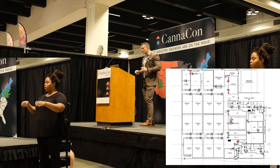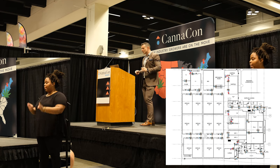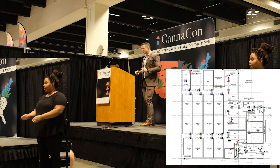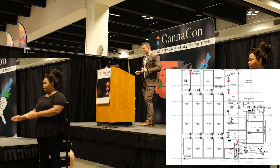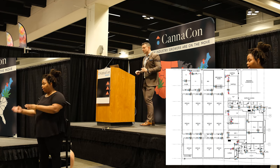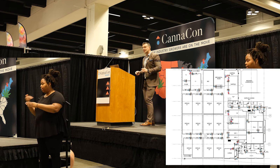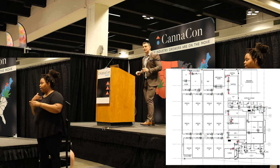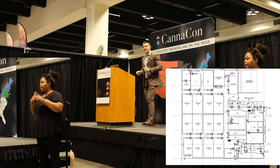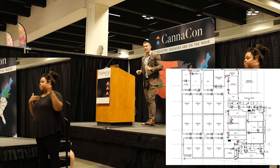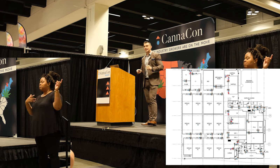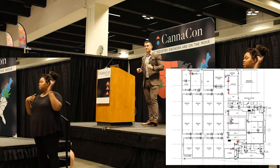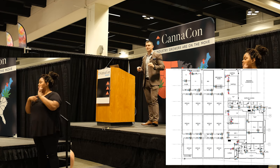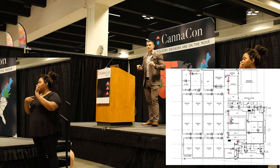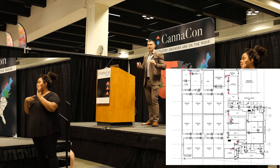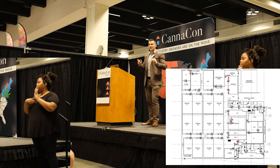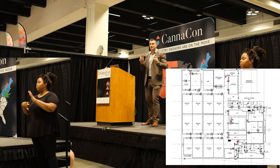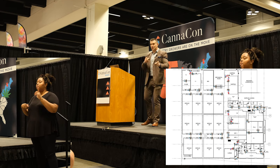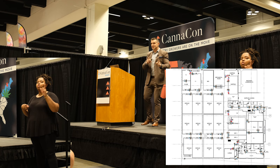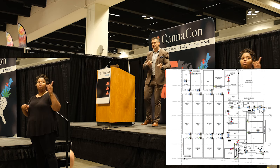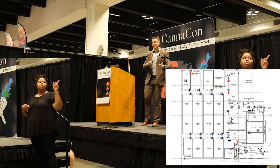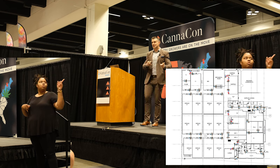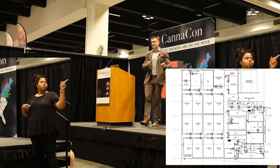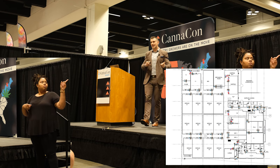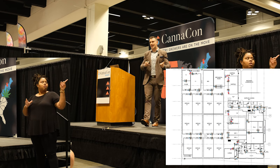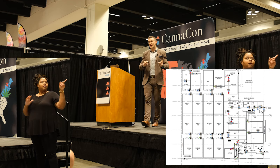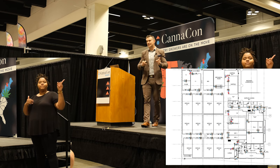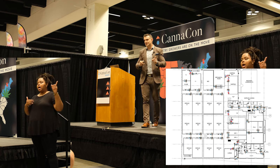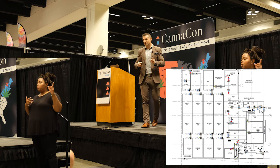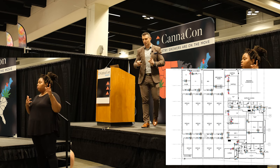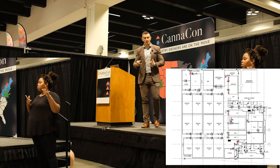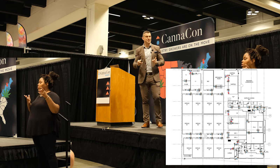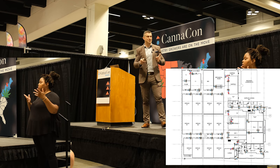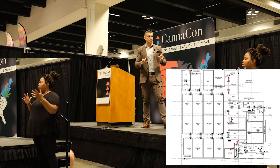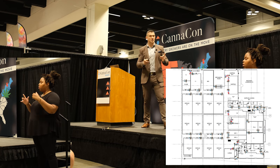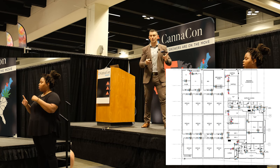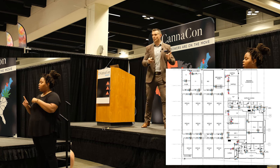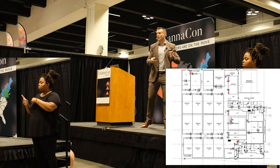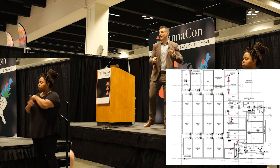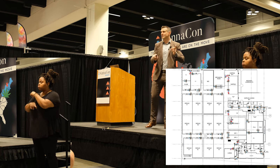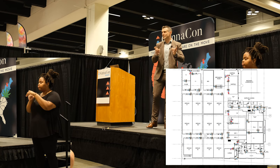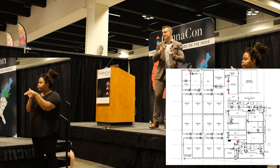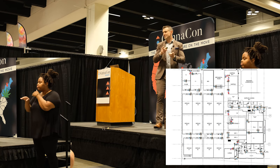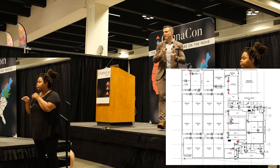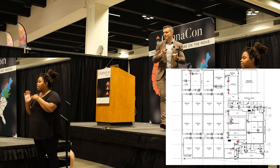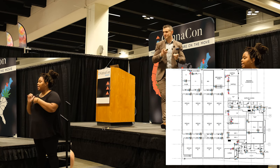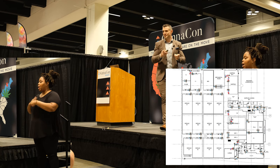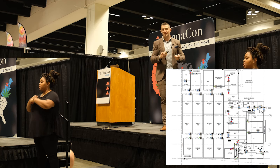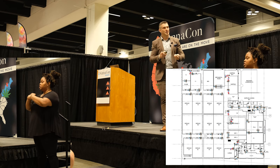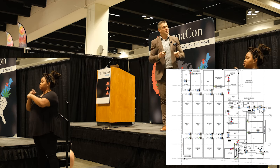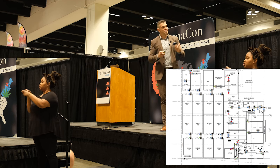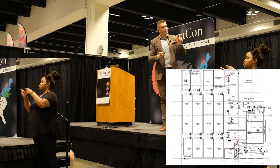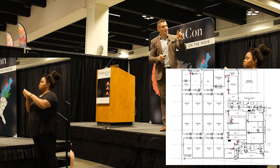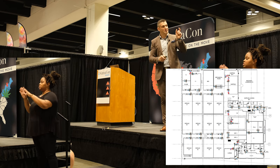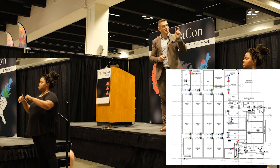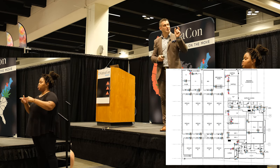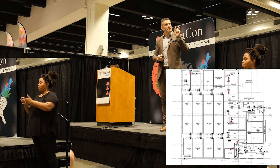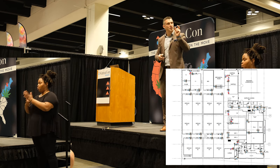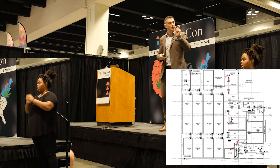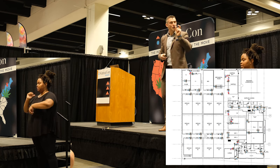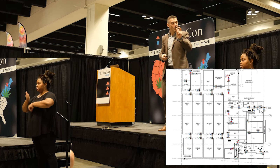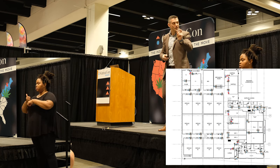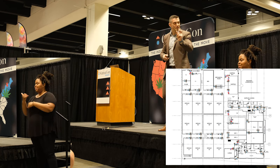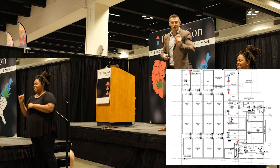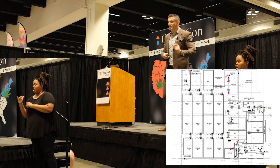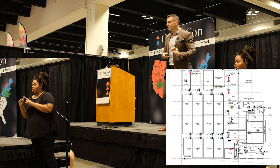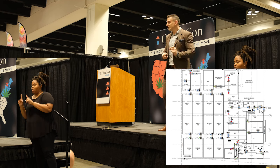is an example of some of the intrusion detection and access control systems that were required to be installed. So that little